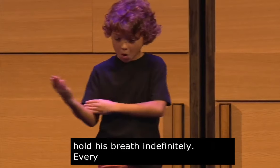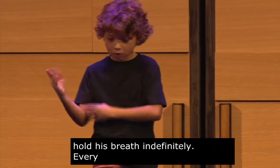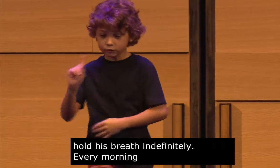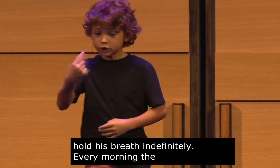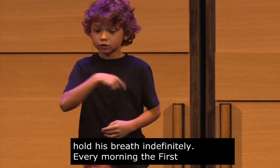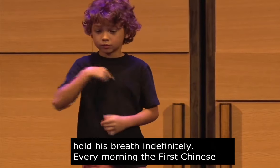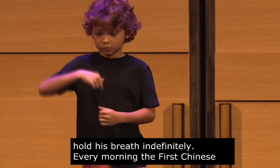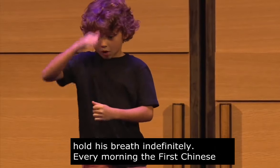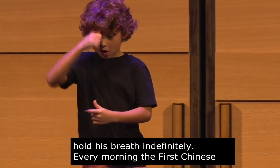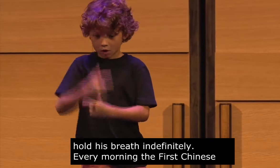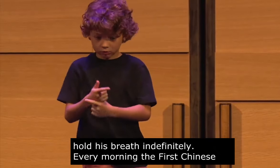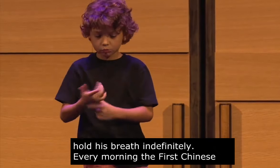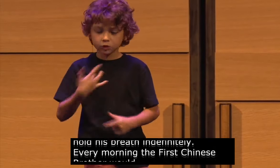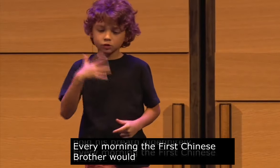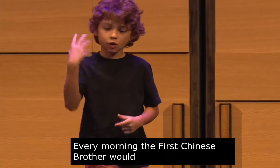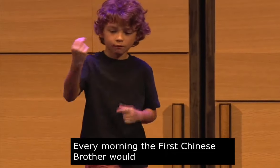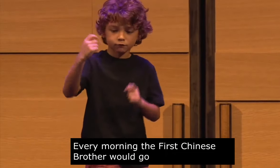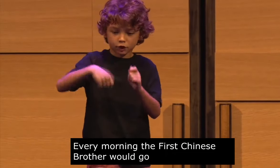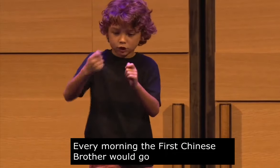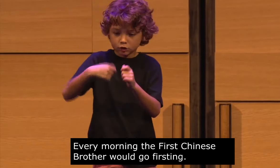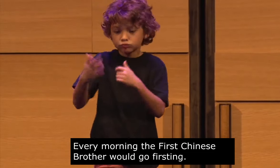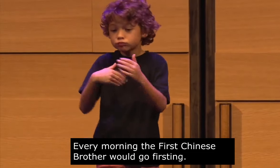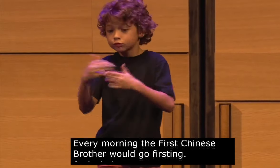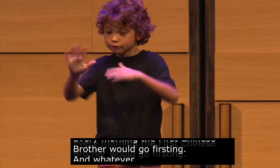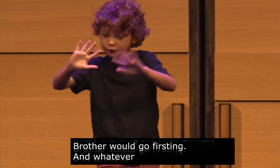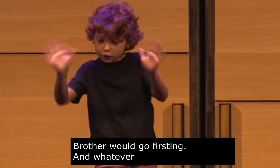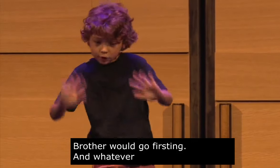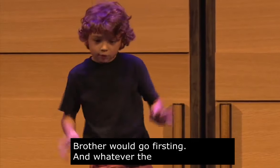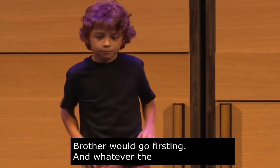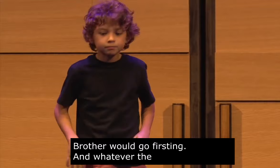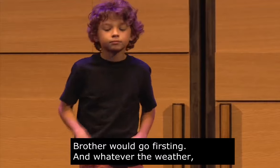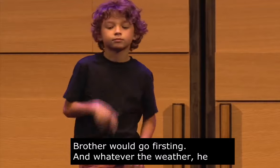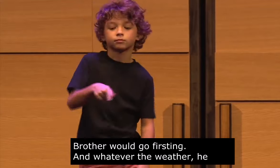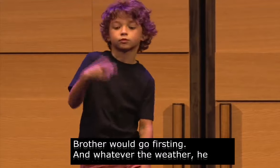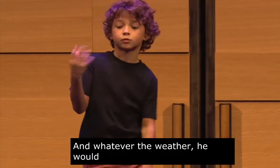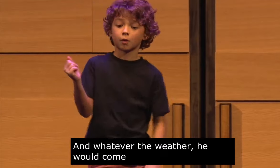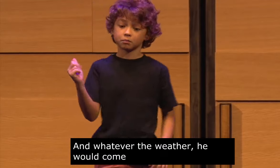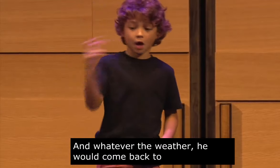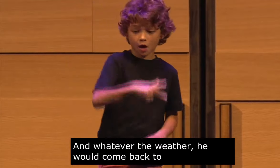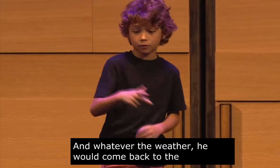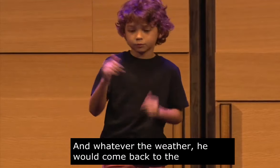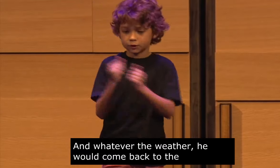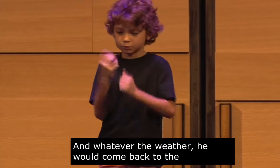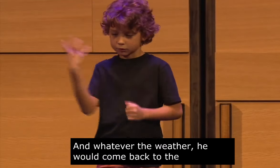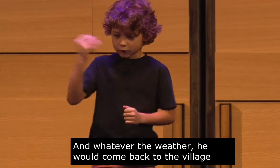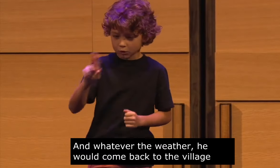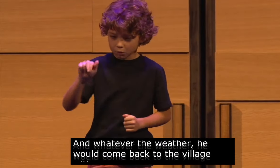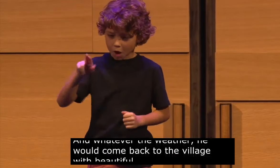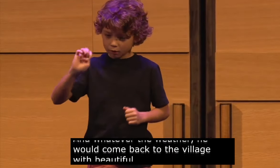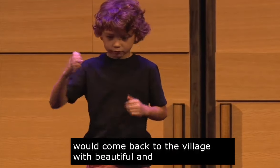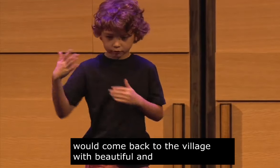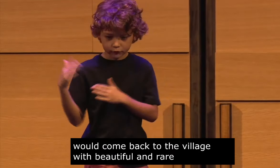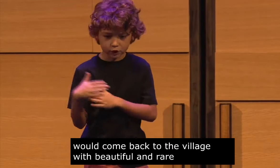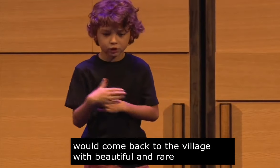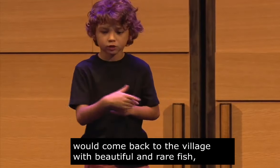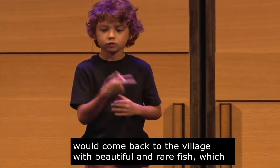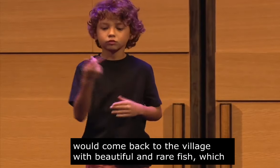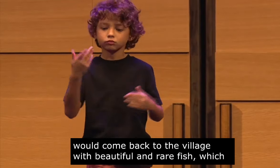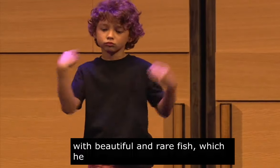Every morning, the first Chinese brother would go fishing, and whatever the weather, he would come back to the village with beautiful and rare fish,